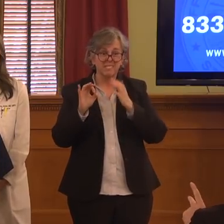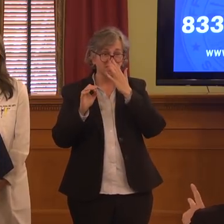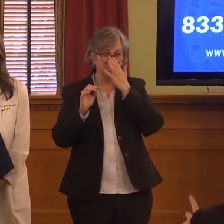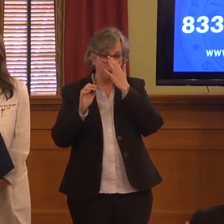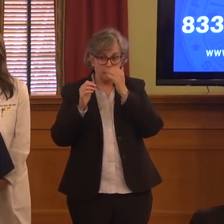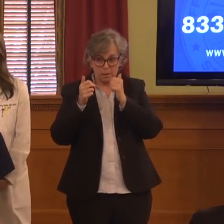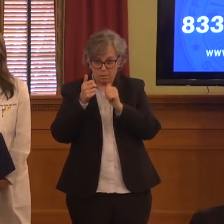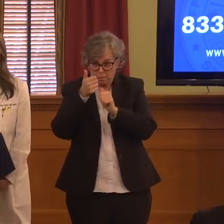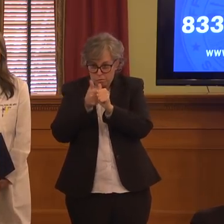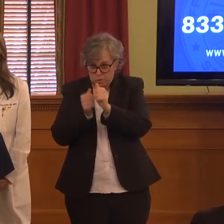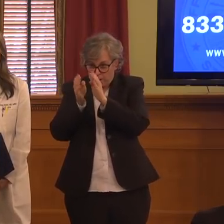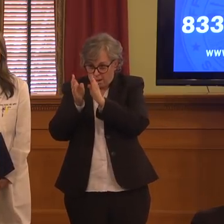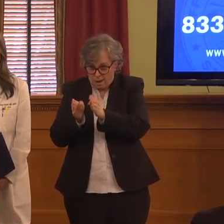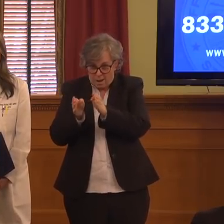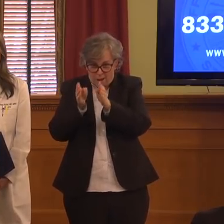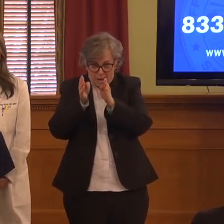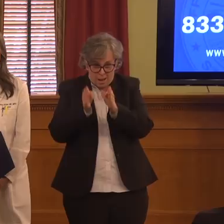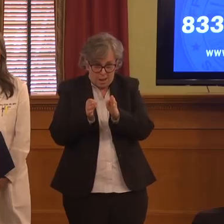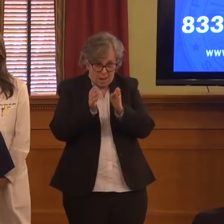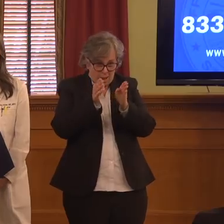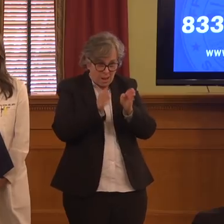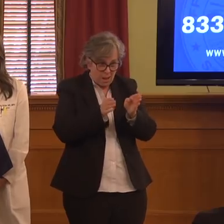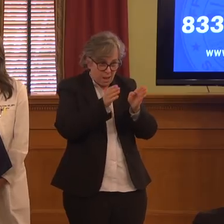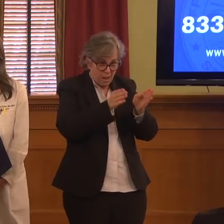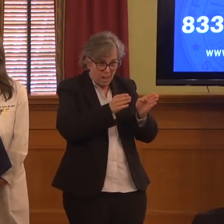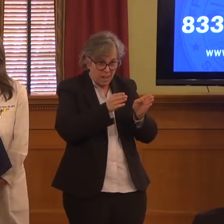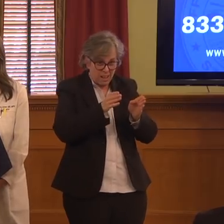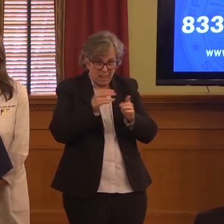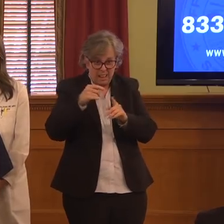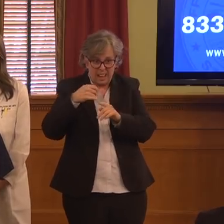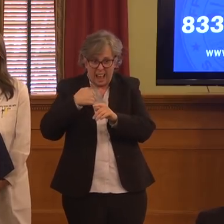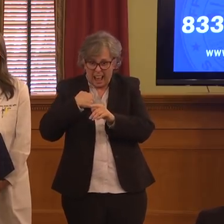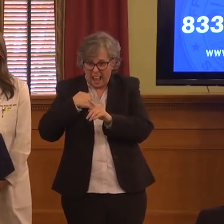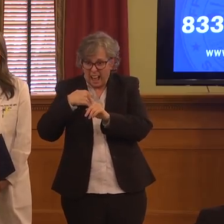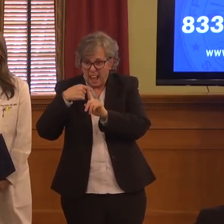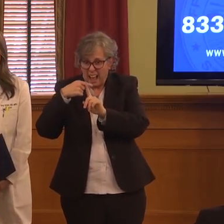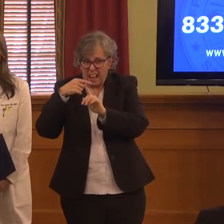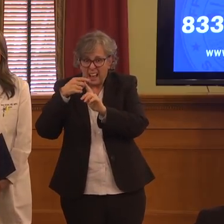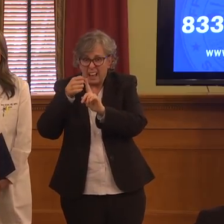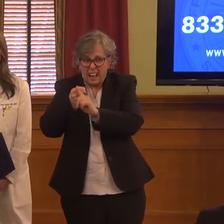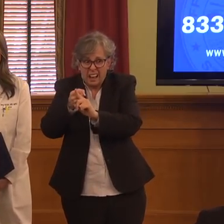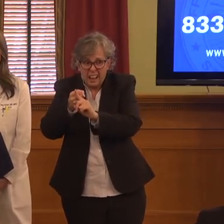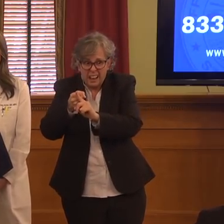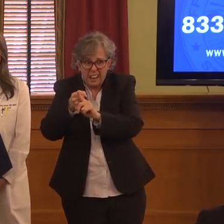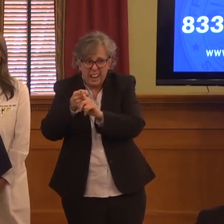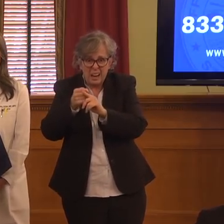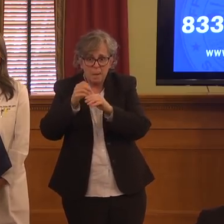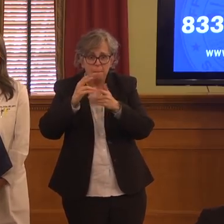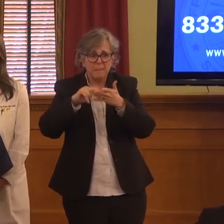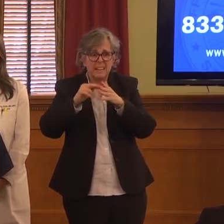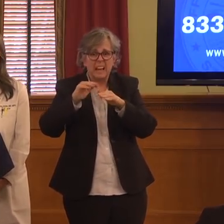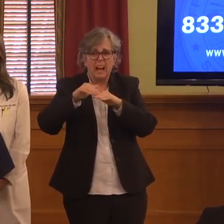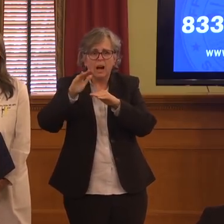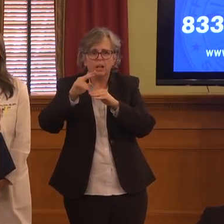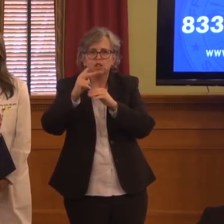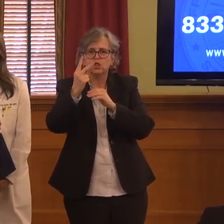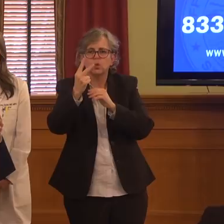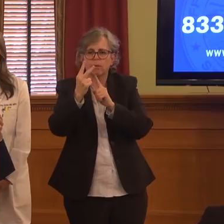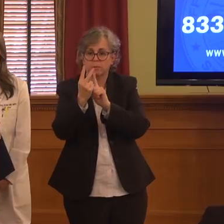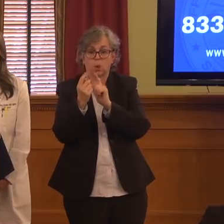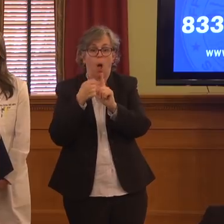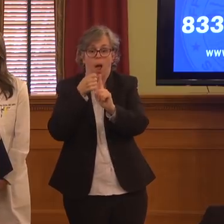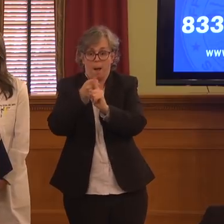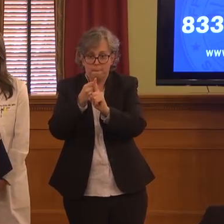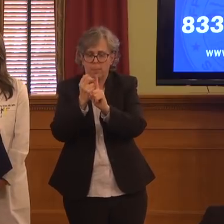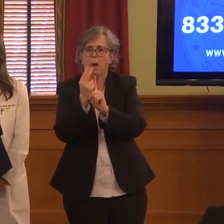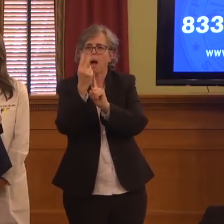we're told, who is infected will infect at least 2 other individuals, This thing just goes on. And